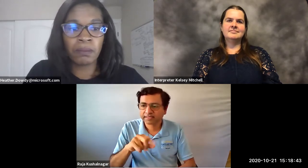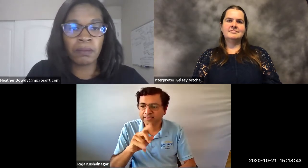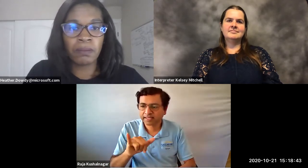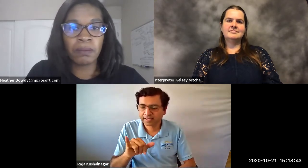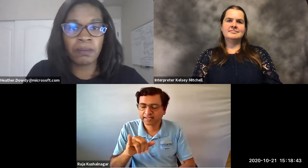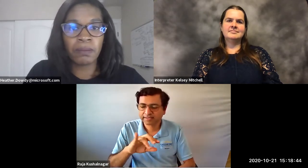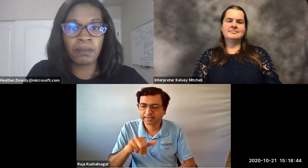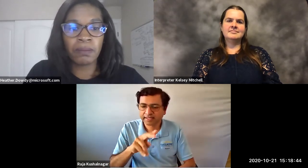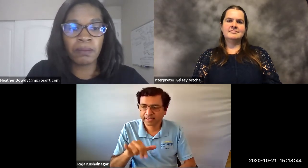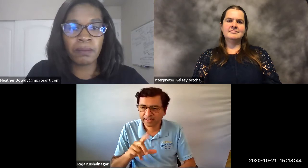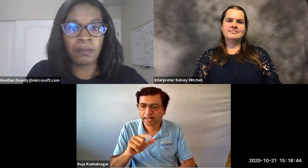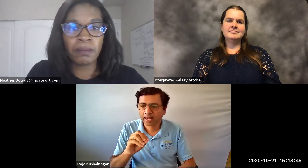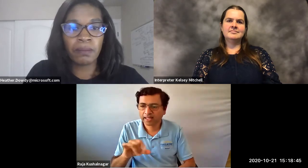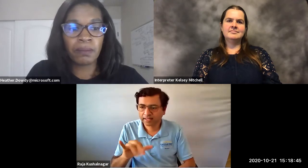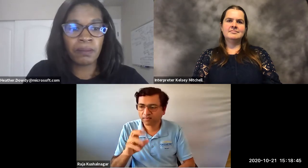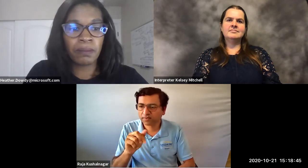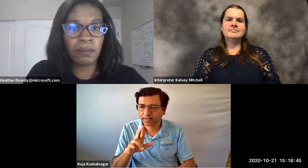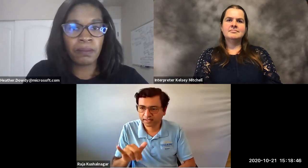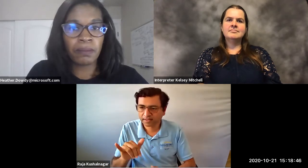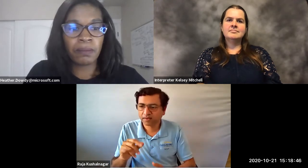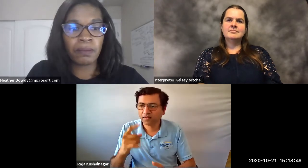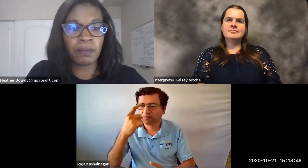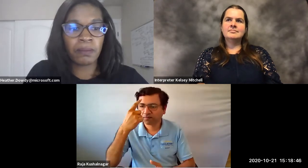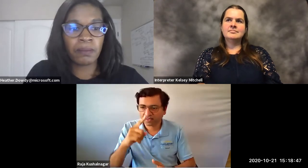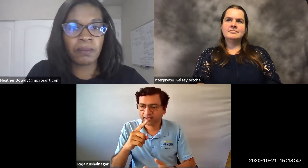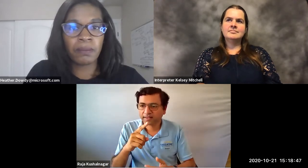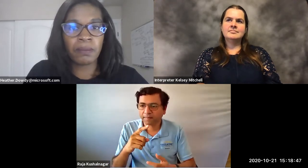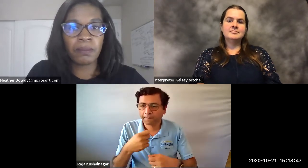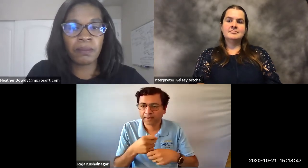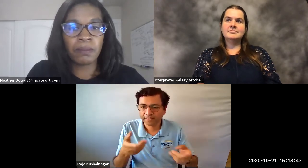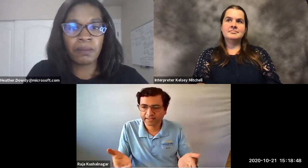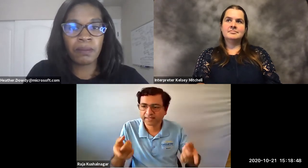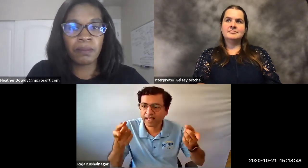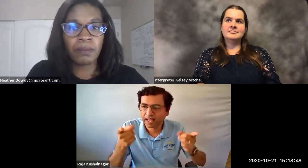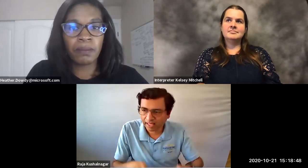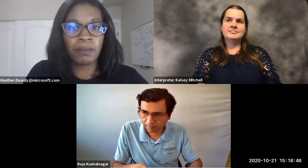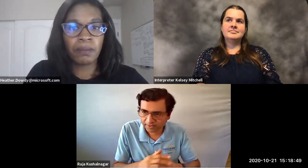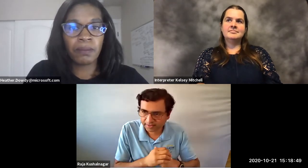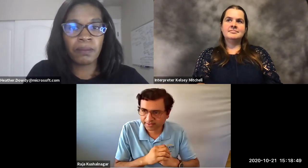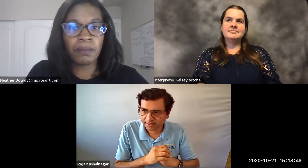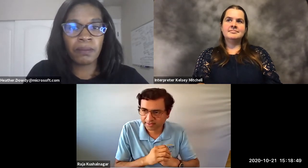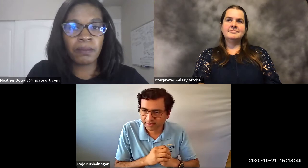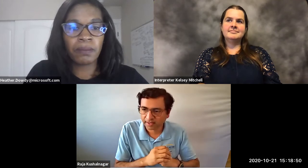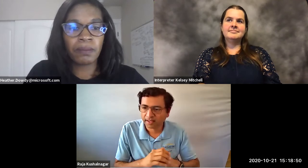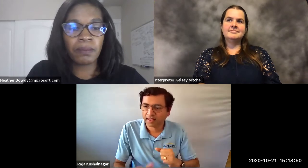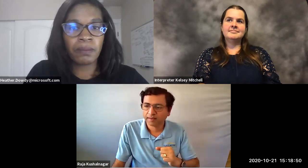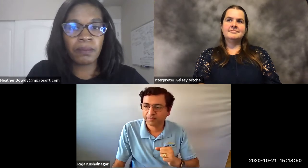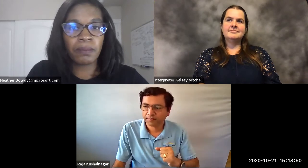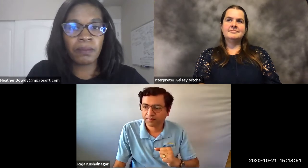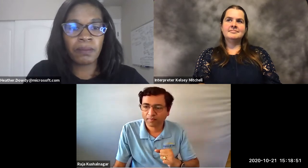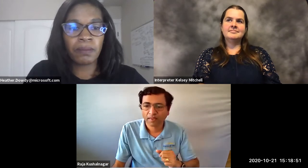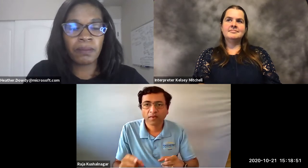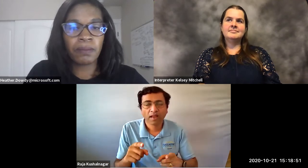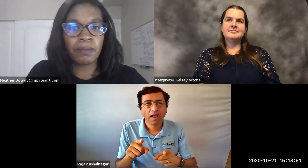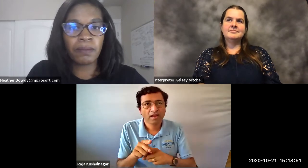I would like to ask, we will have Mary Bellard. We will have, and I'd like to thank all the people who've